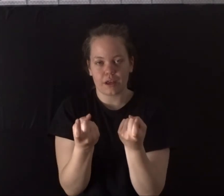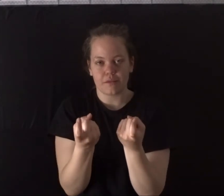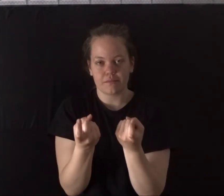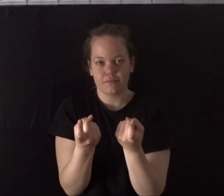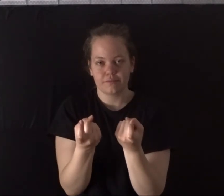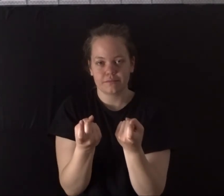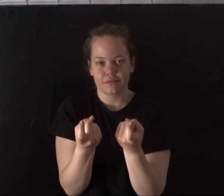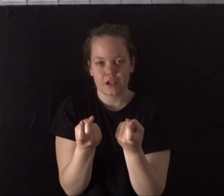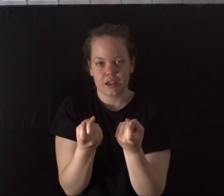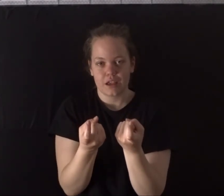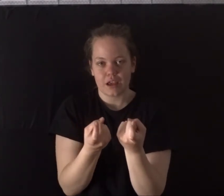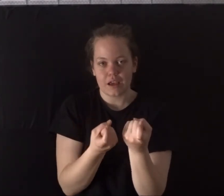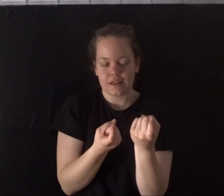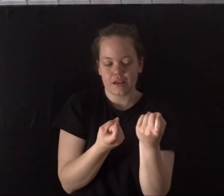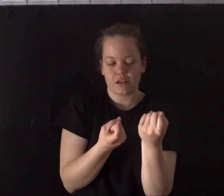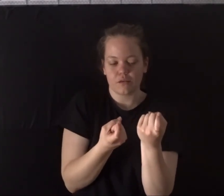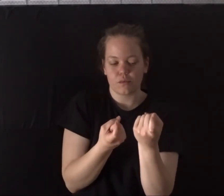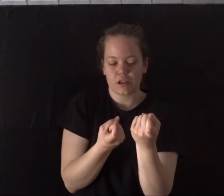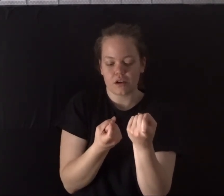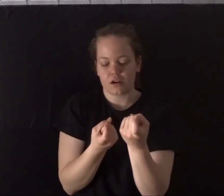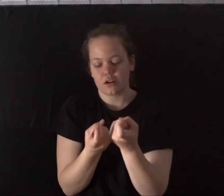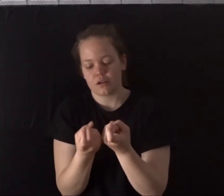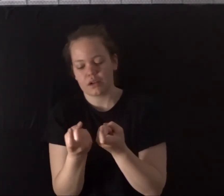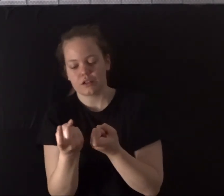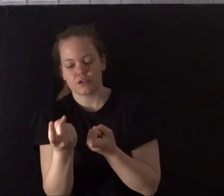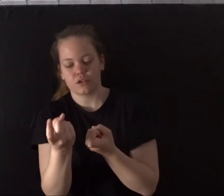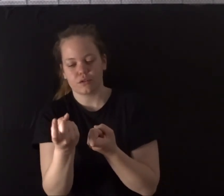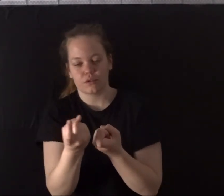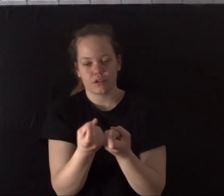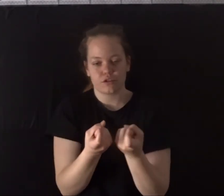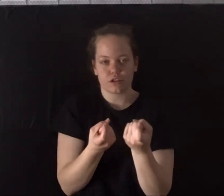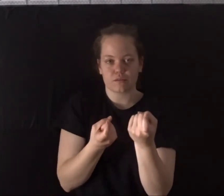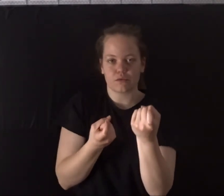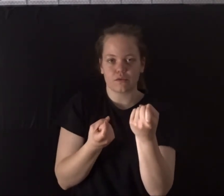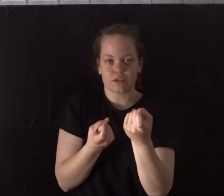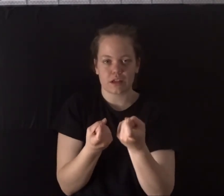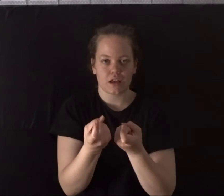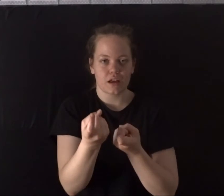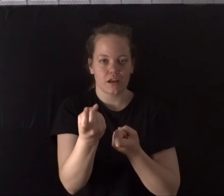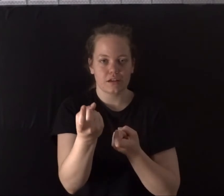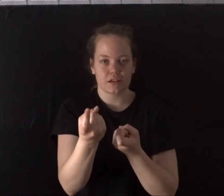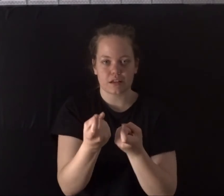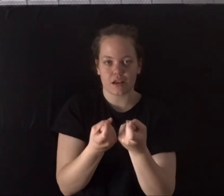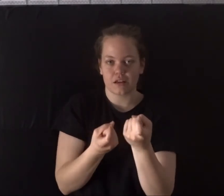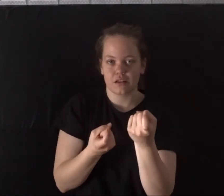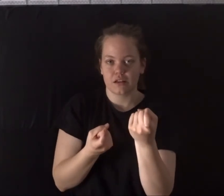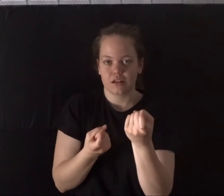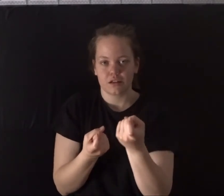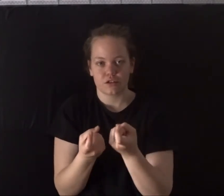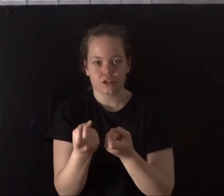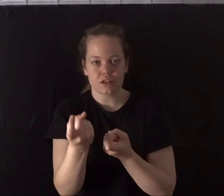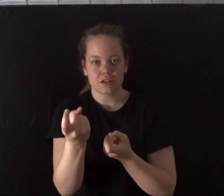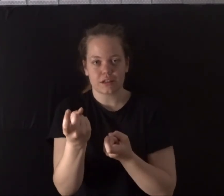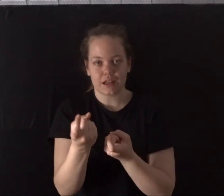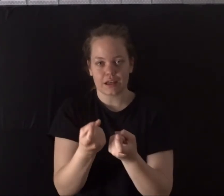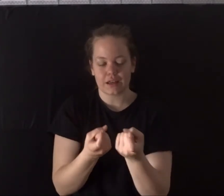up. And then we are going to just move side to side. Just like